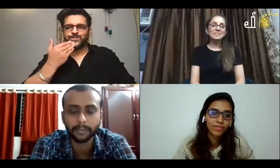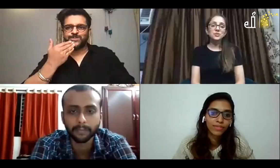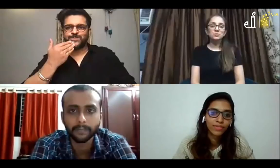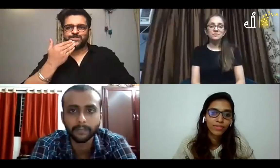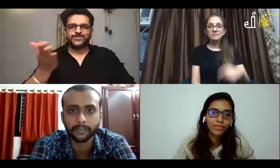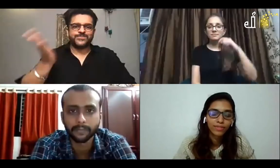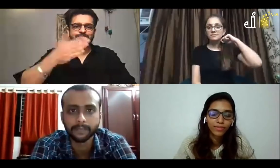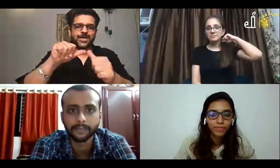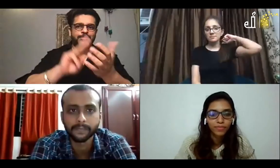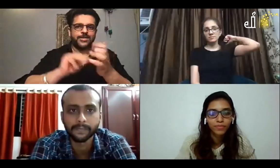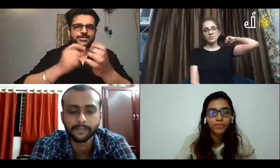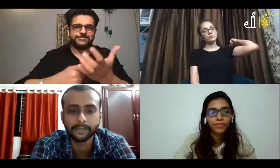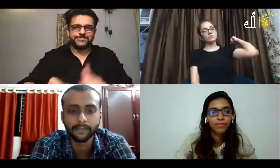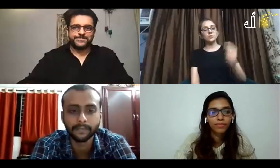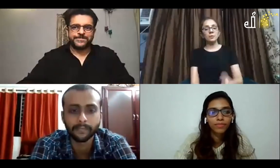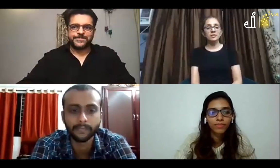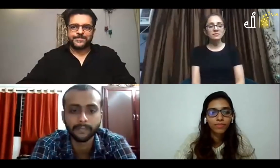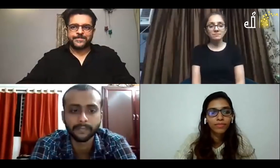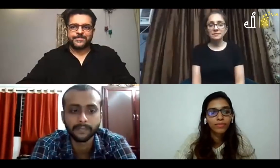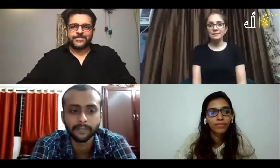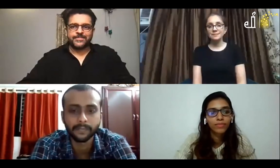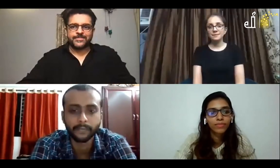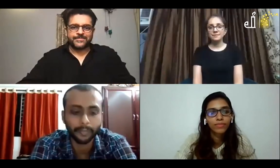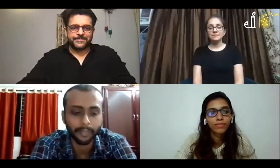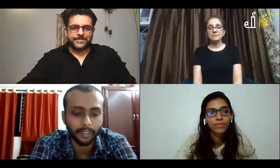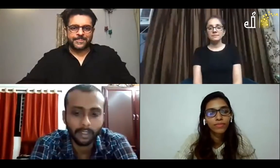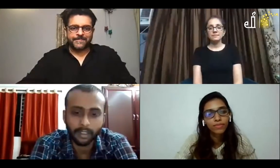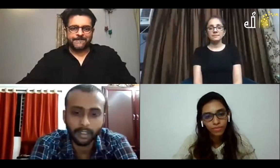Great, thank you. Over to Amar.